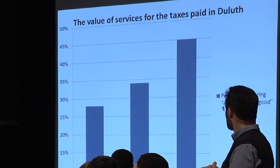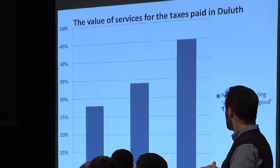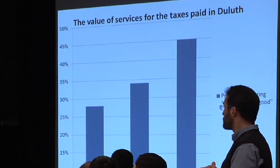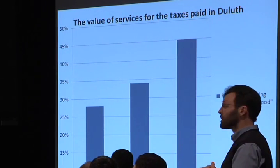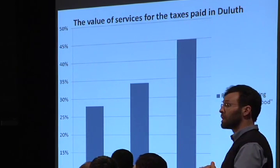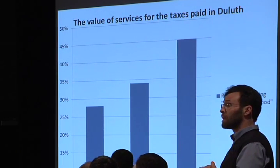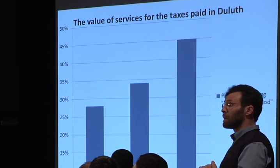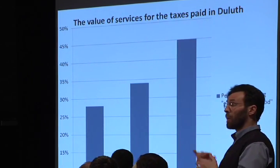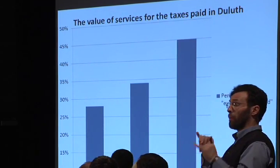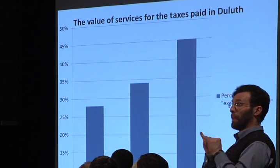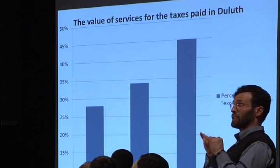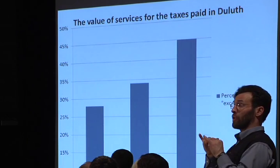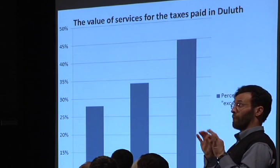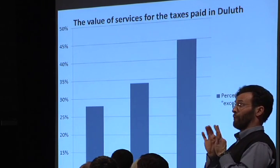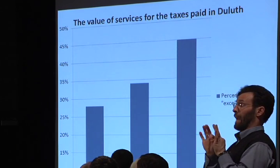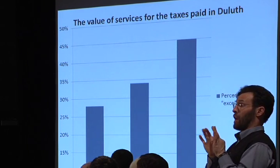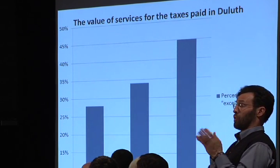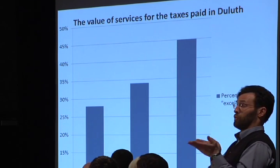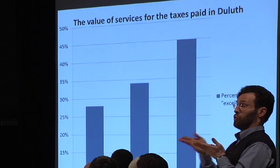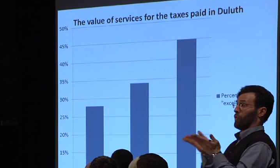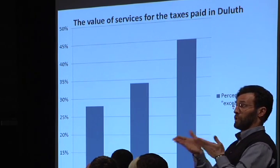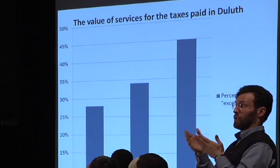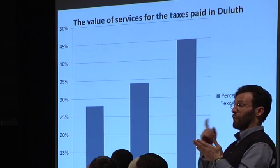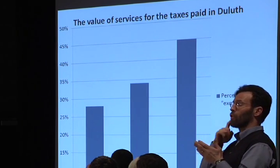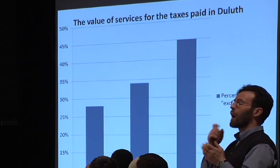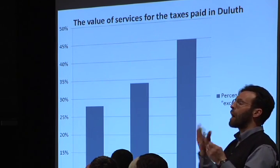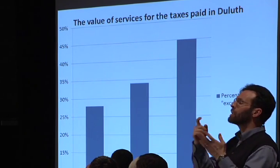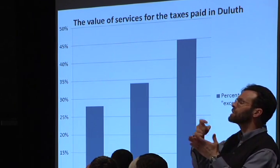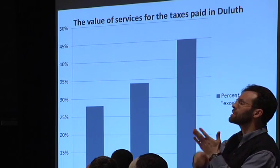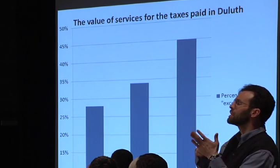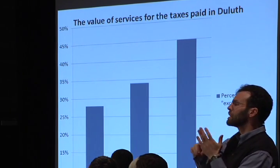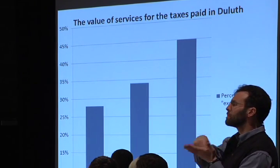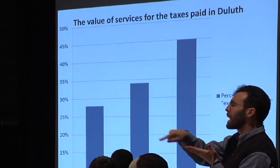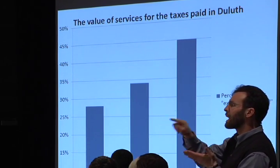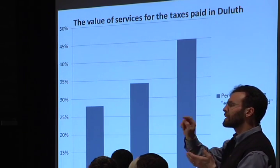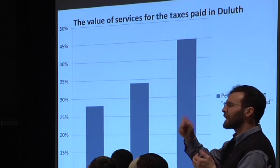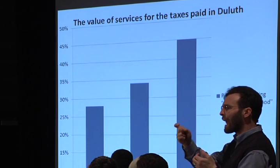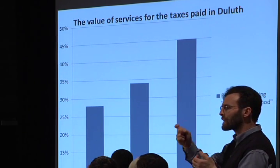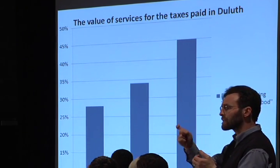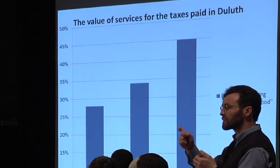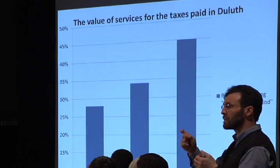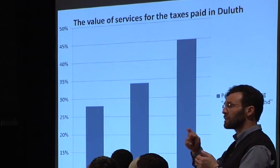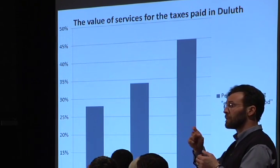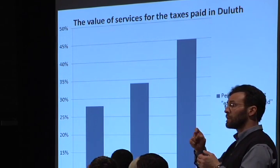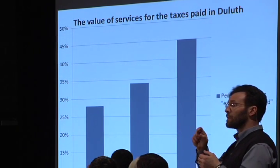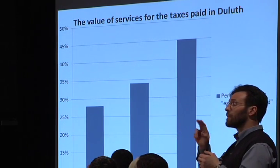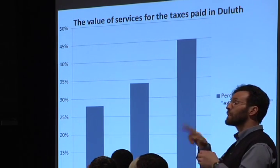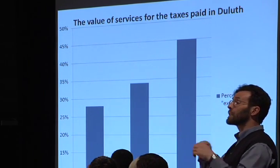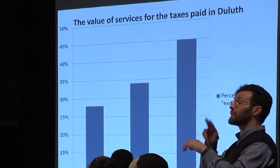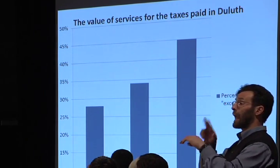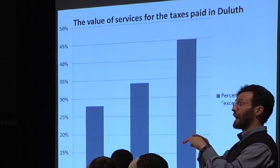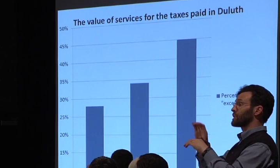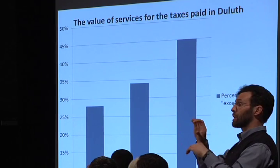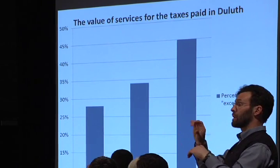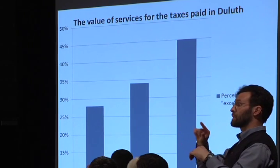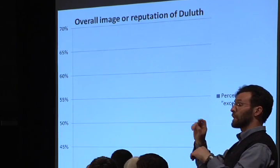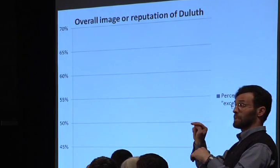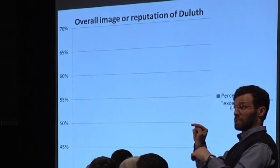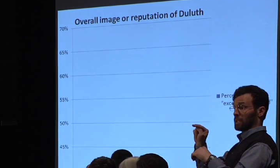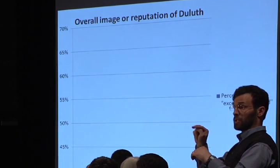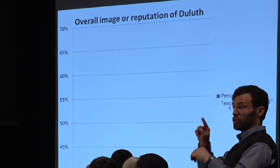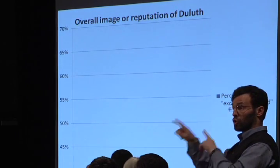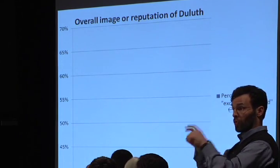chart measuring the value of services for the taxes paid in the city of Duluth. And again, this is the National Citizen Survey